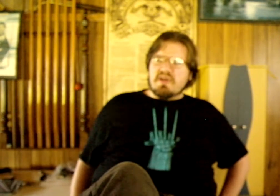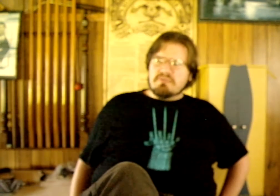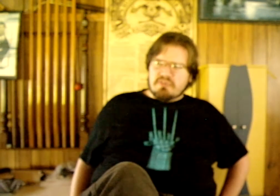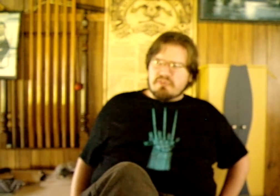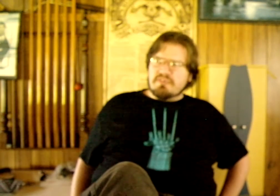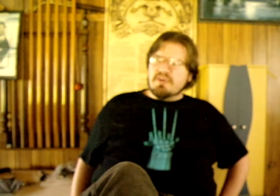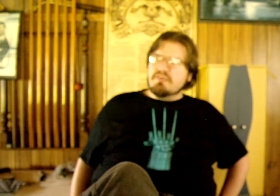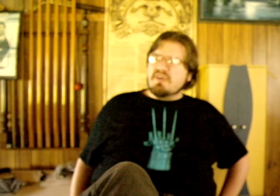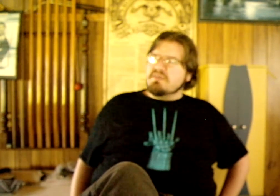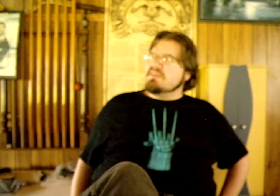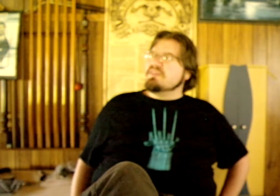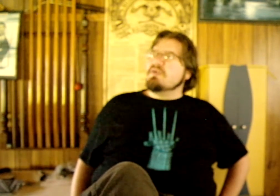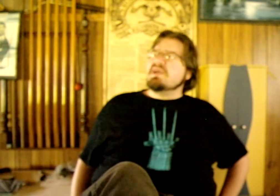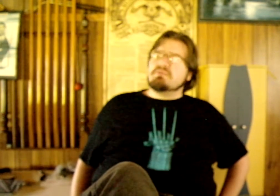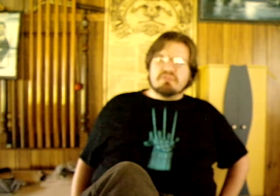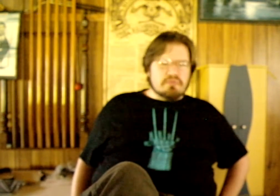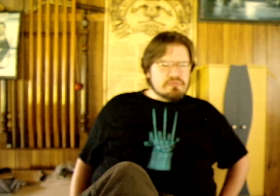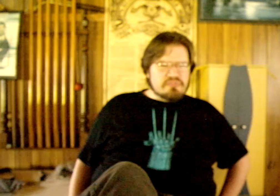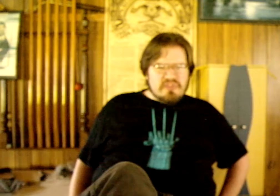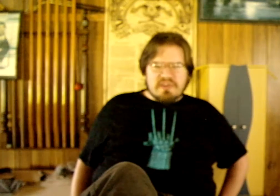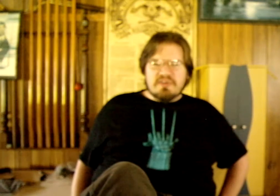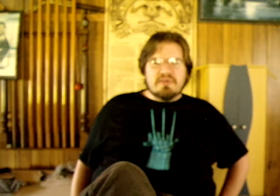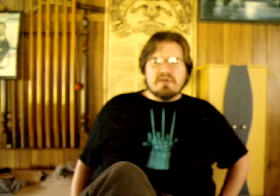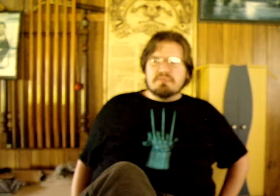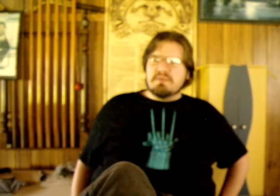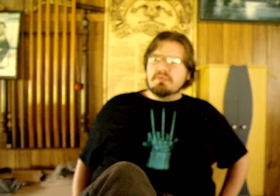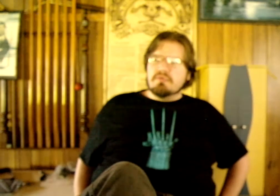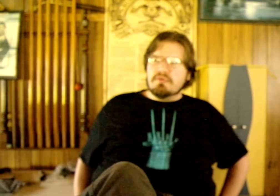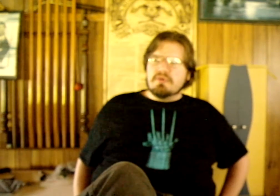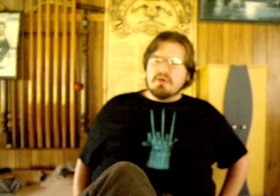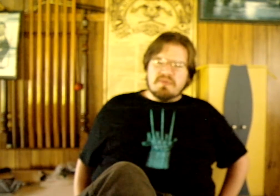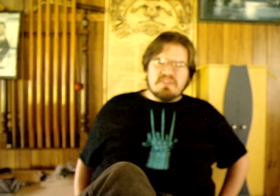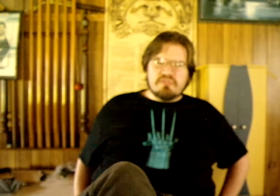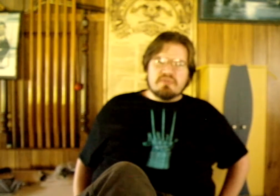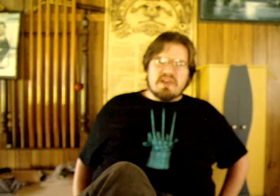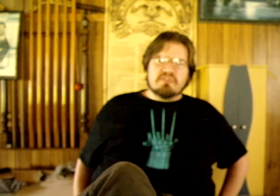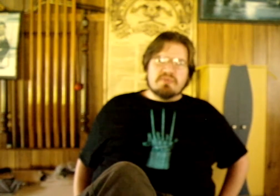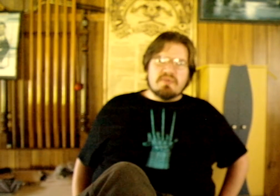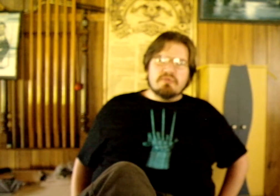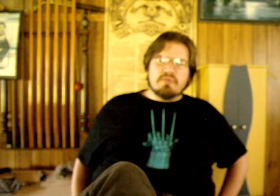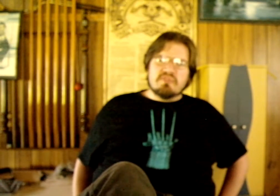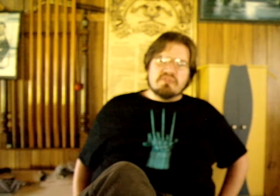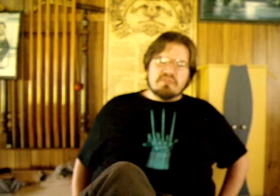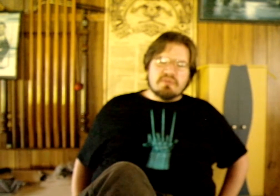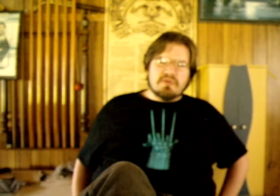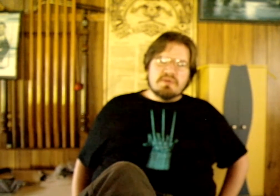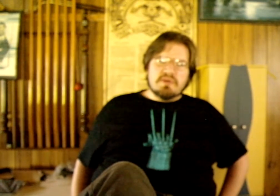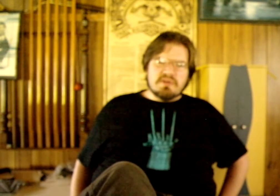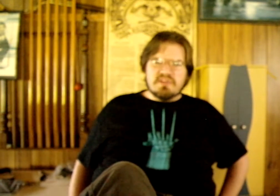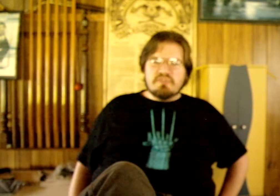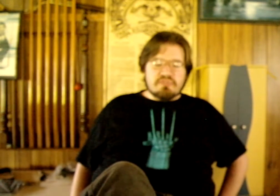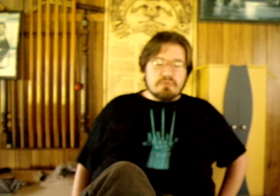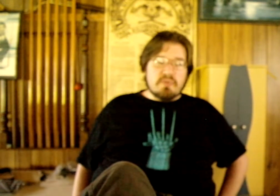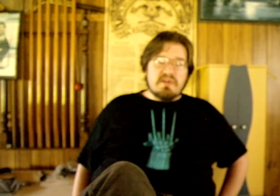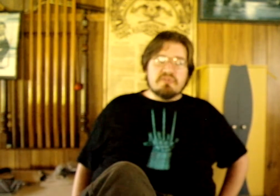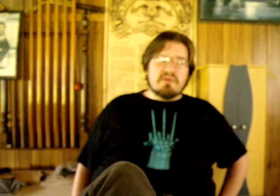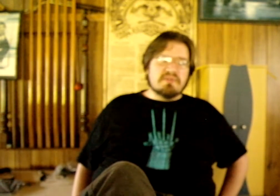sure if he goes that, though I am so sick of people who go in this direction with those questions. And I understood where he was coming from,